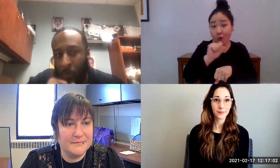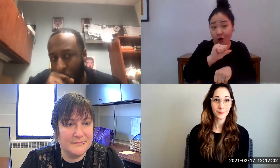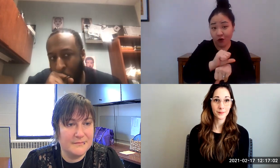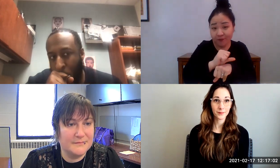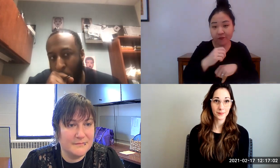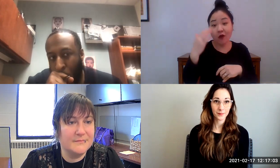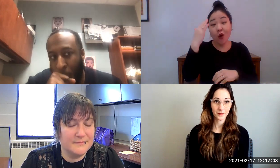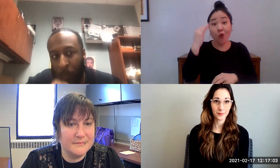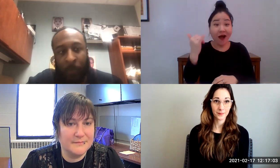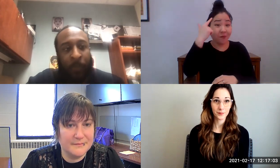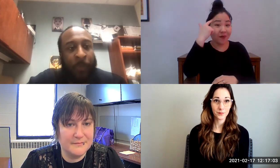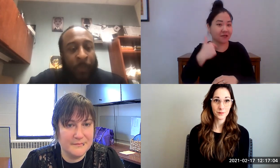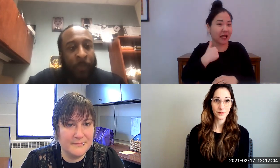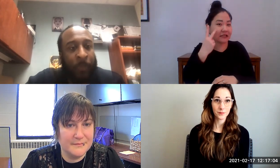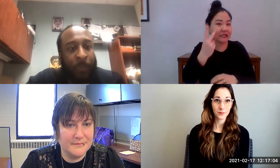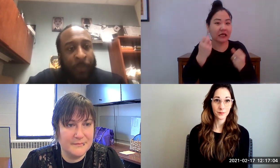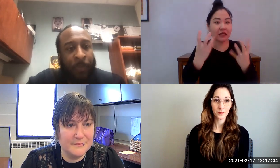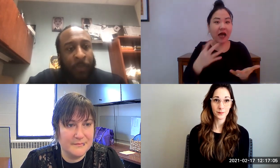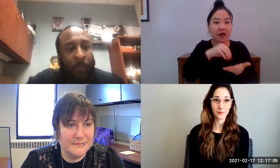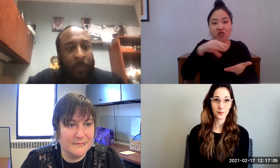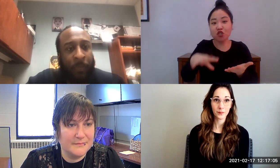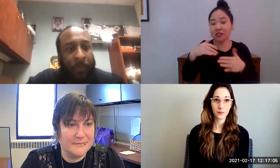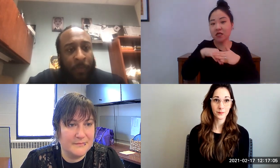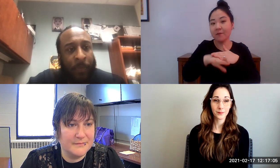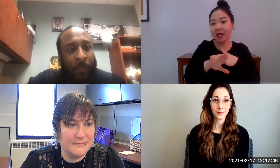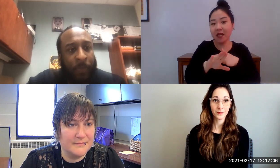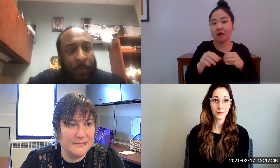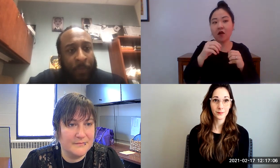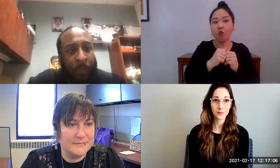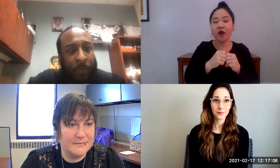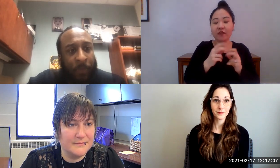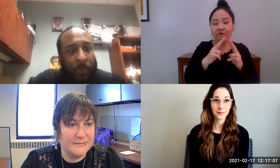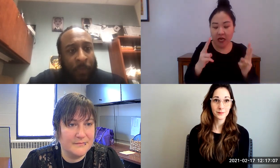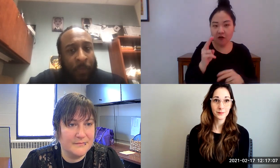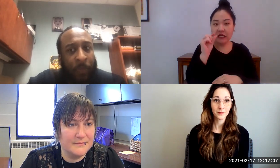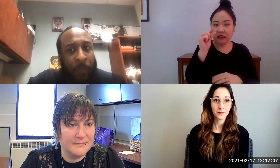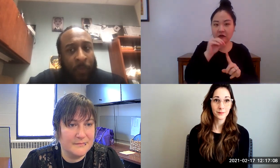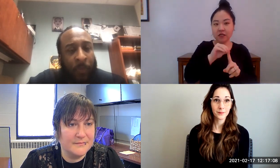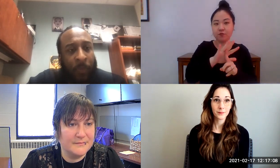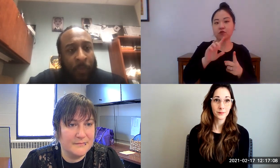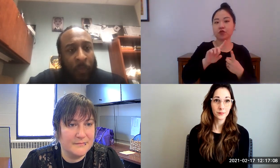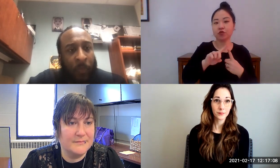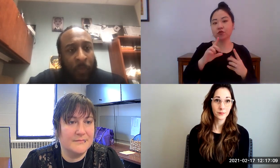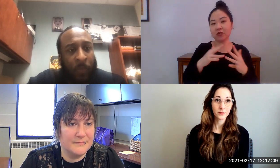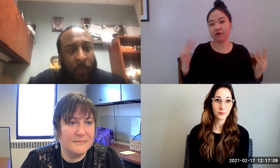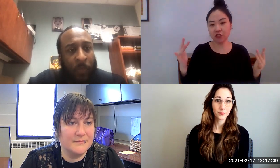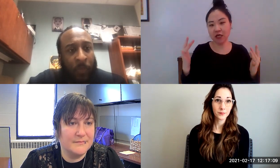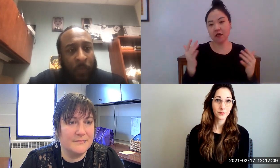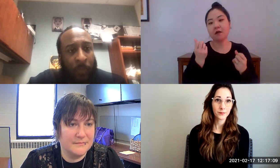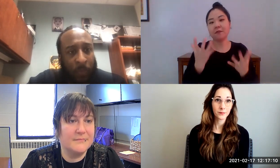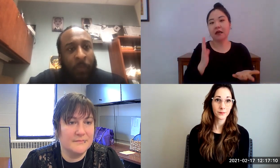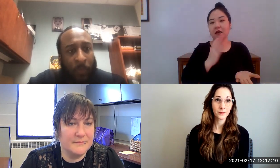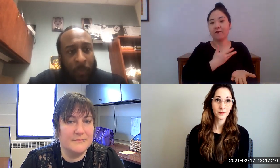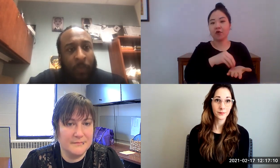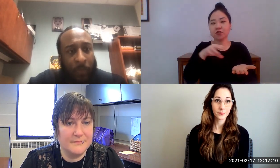things at work. Why? Because I see a lot of students coming in with very little exposure to